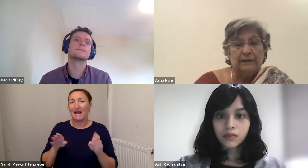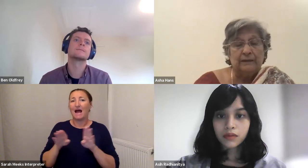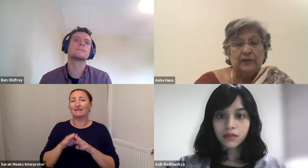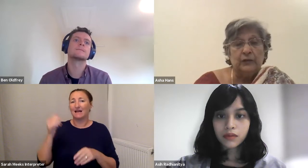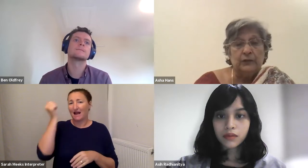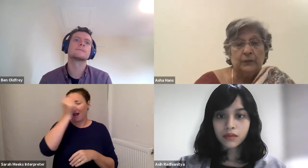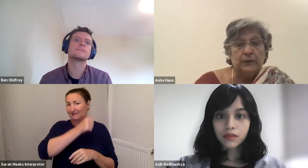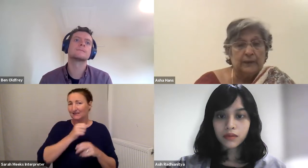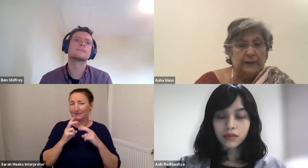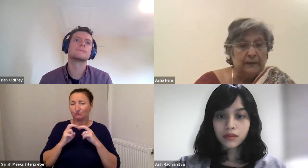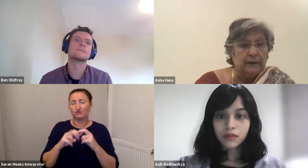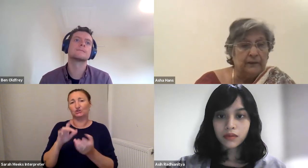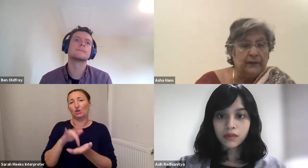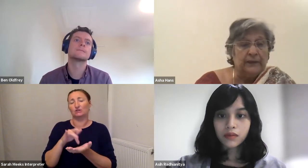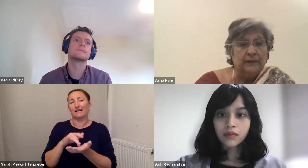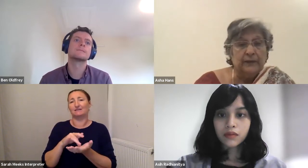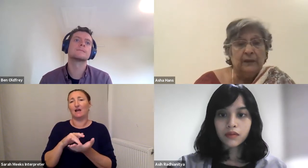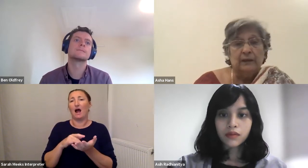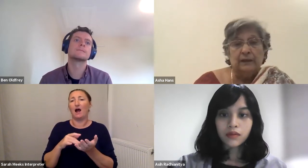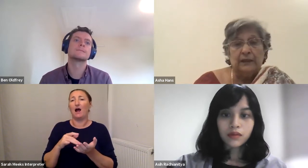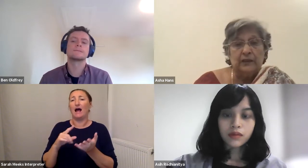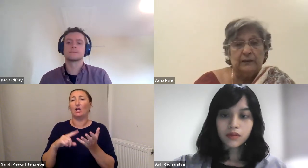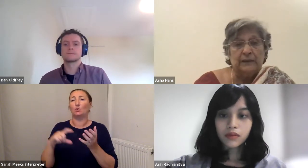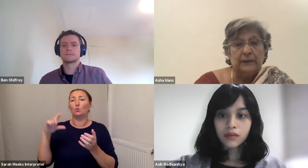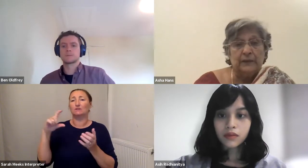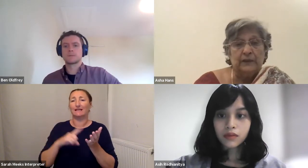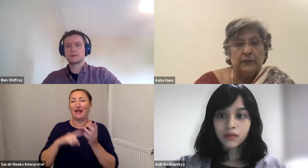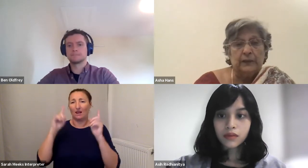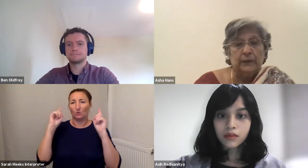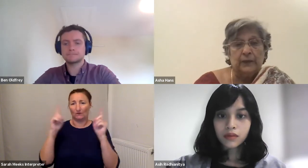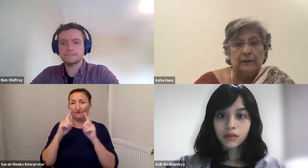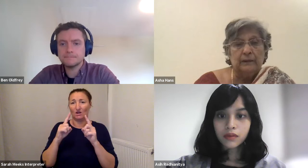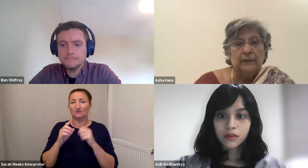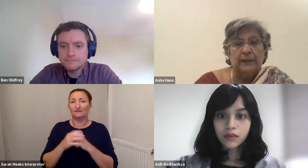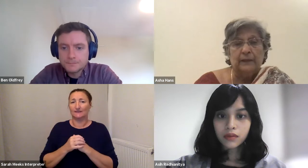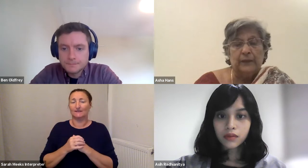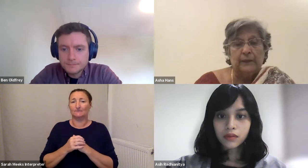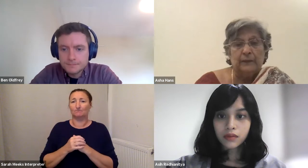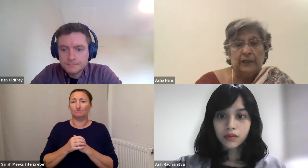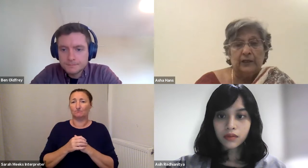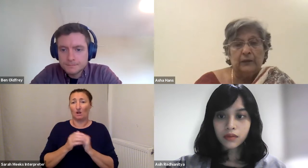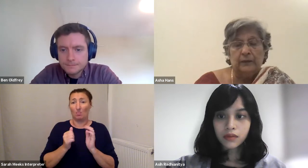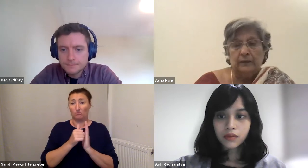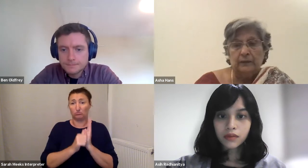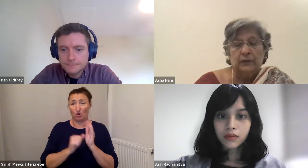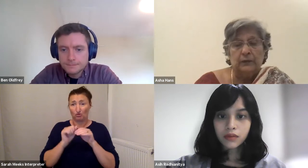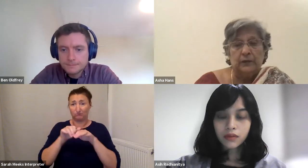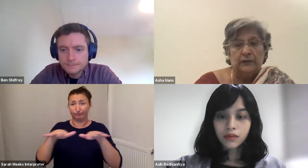It has a huge program in 35 countries and will reach 21 million people by